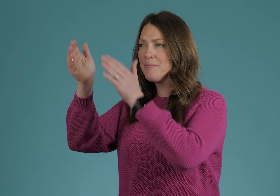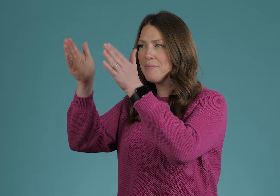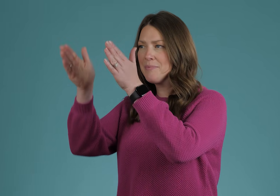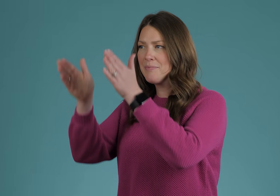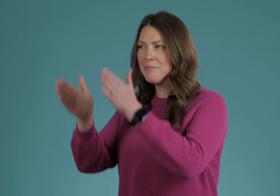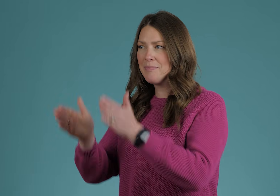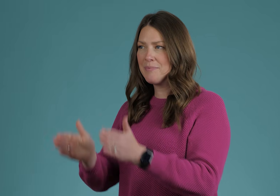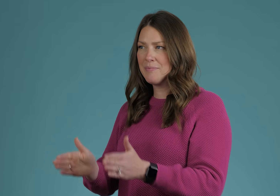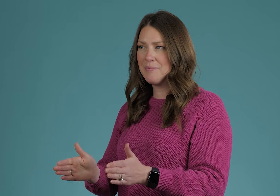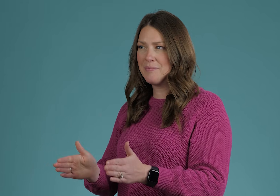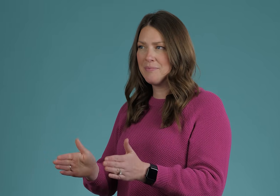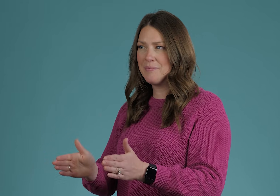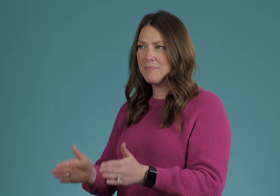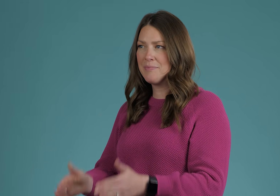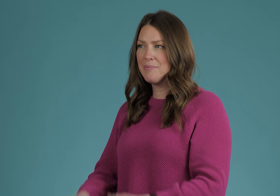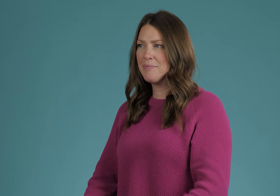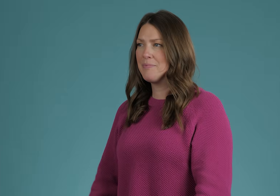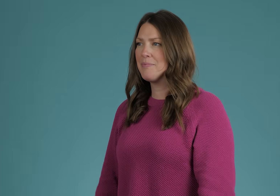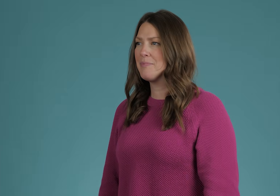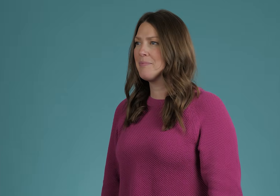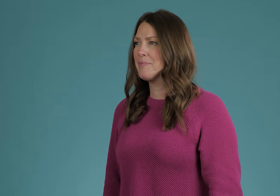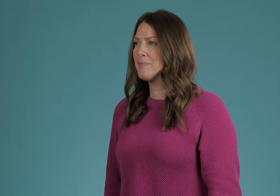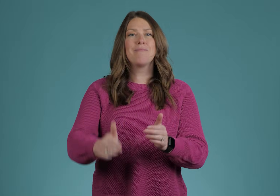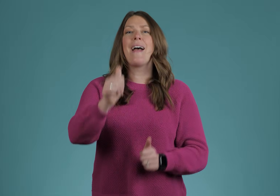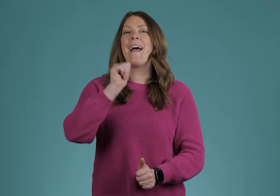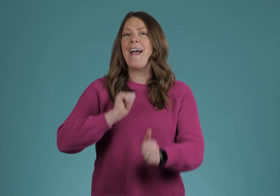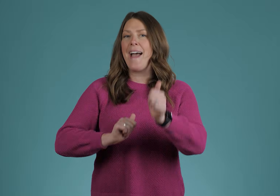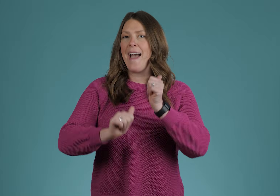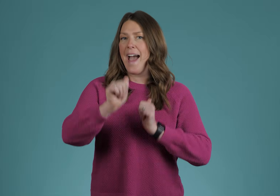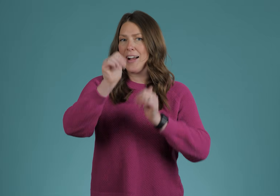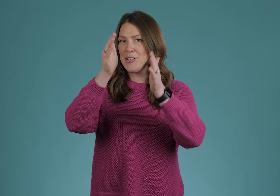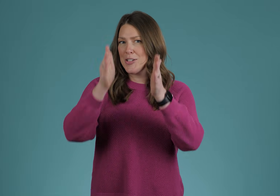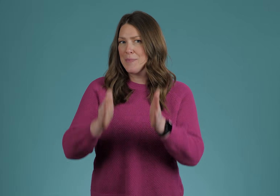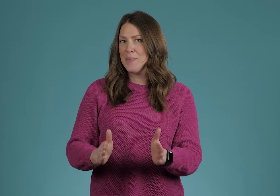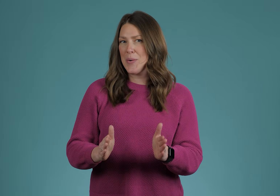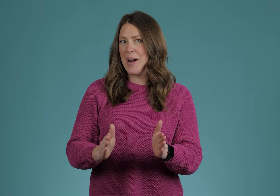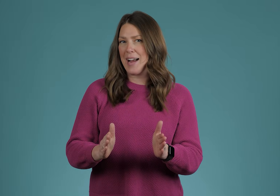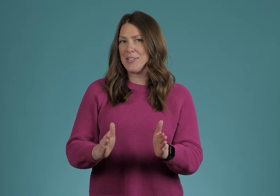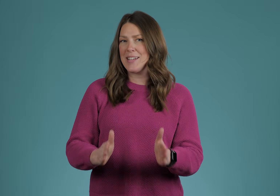with the agent marker making it a person. Actor or actress.